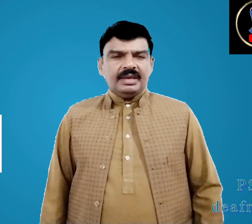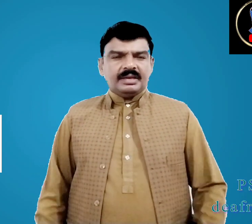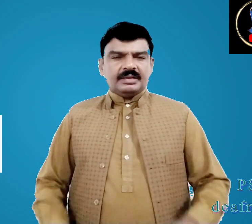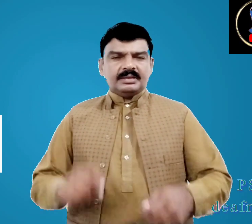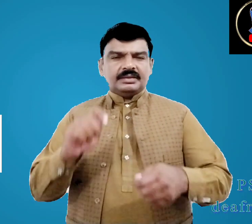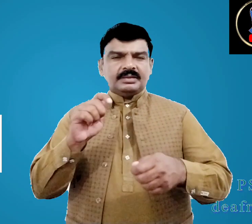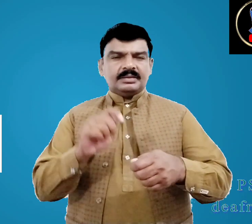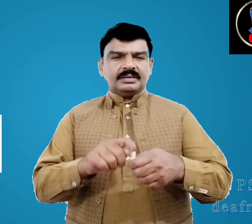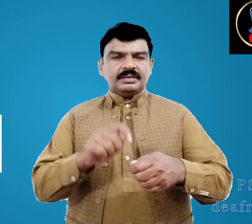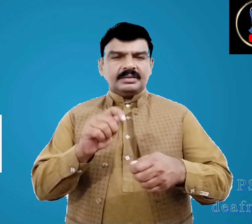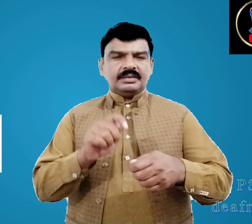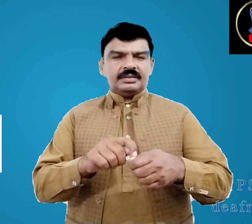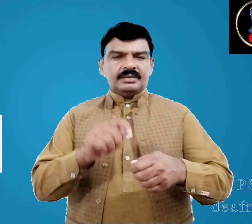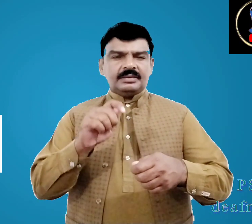make,